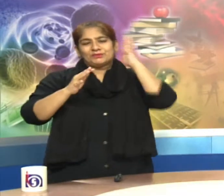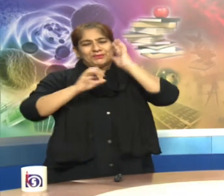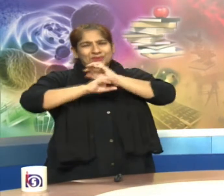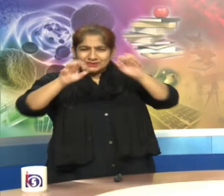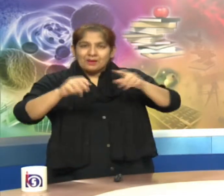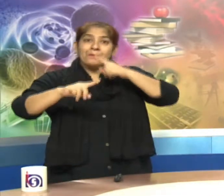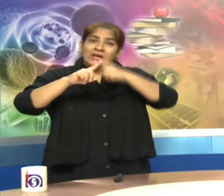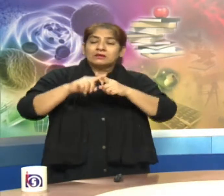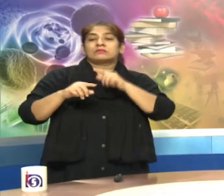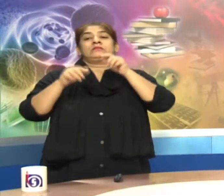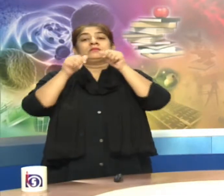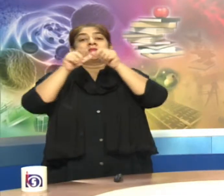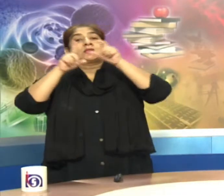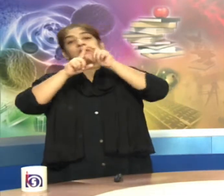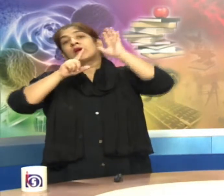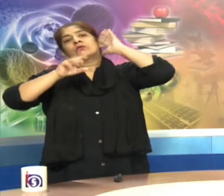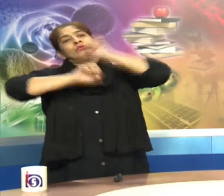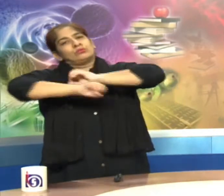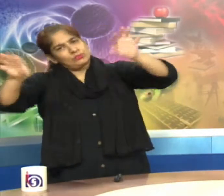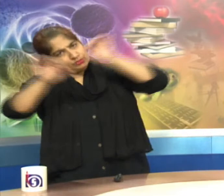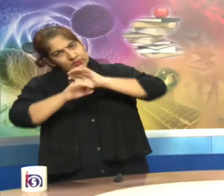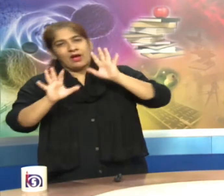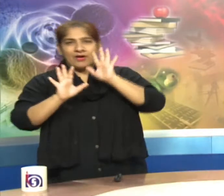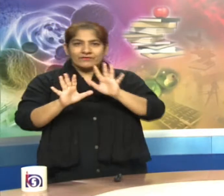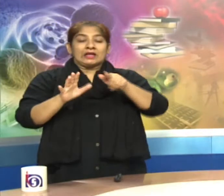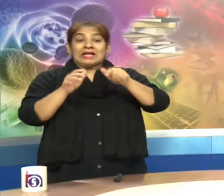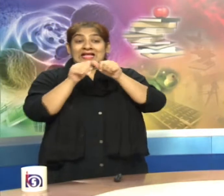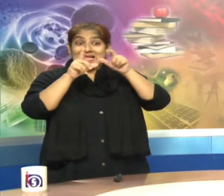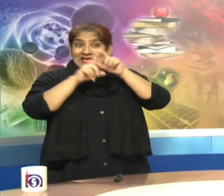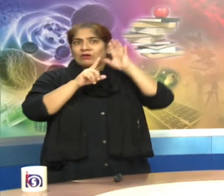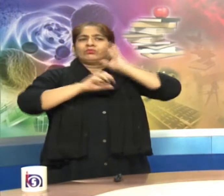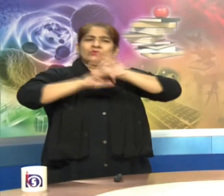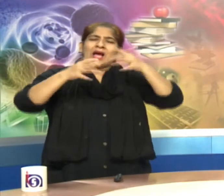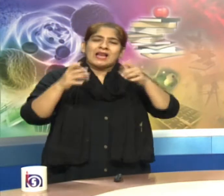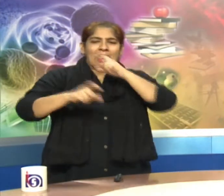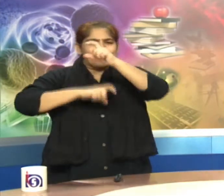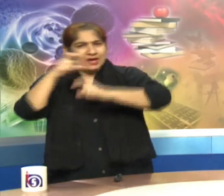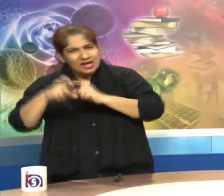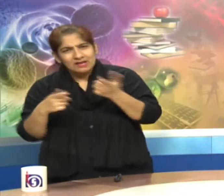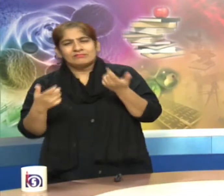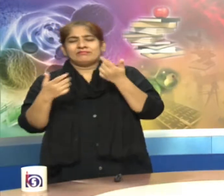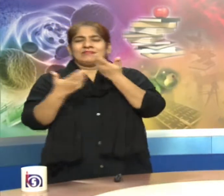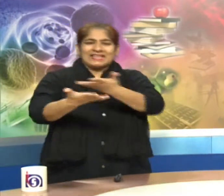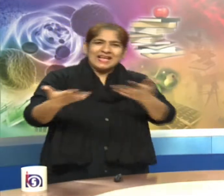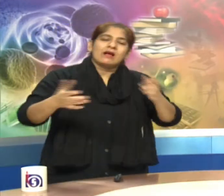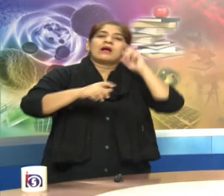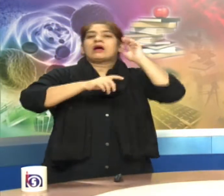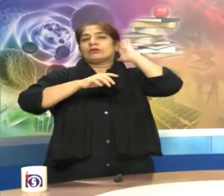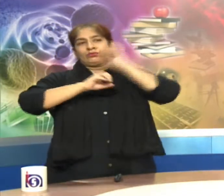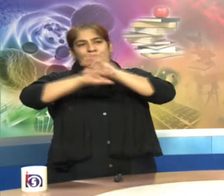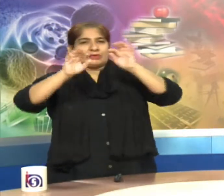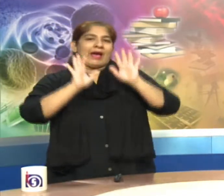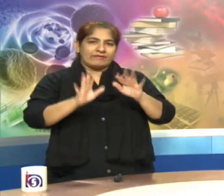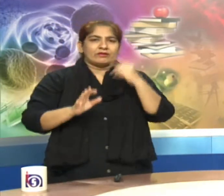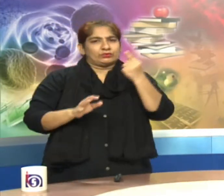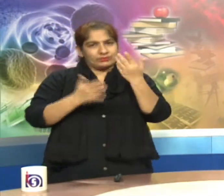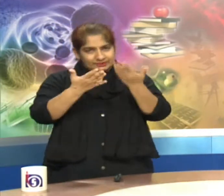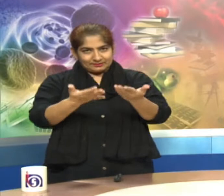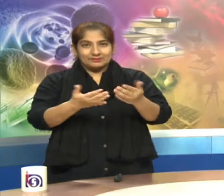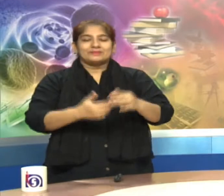Newspaper gives us information about any happenings or anything special which is coming up.